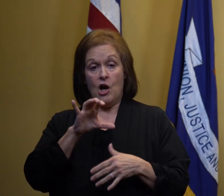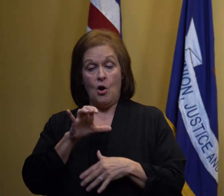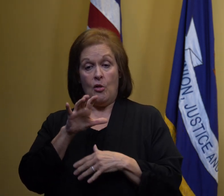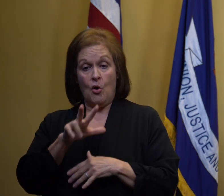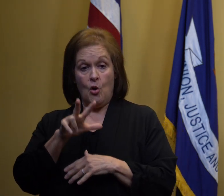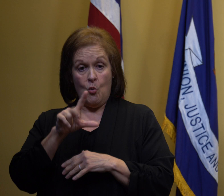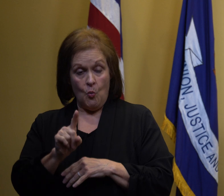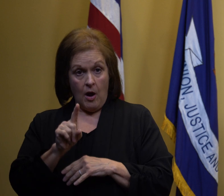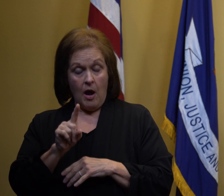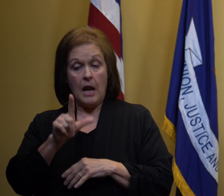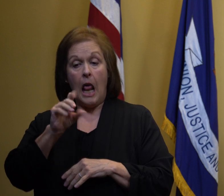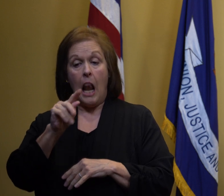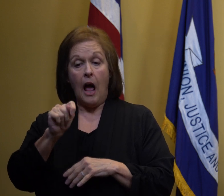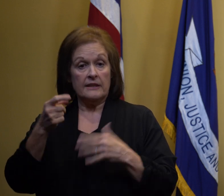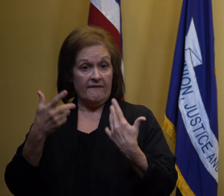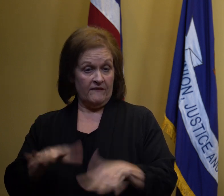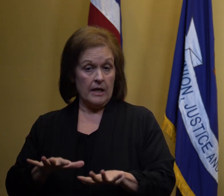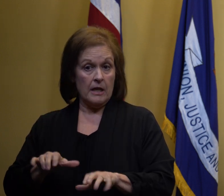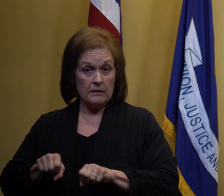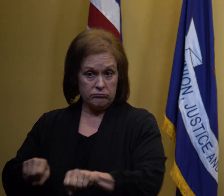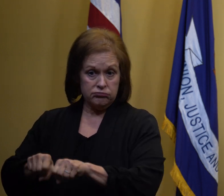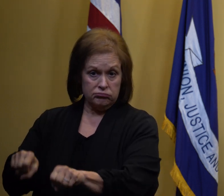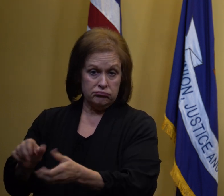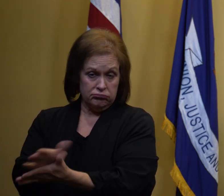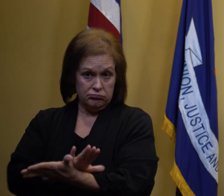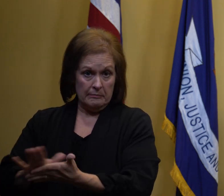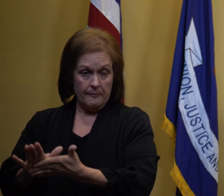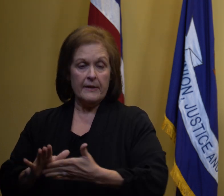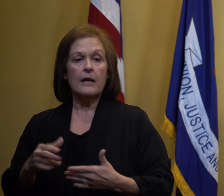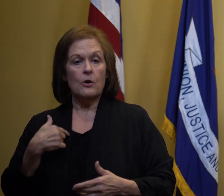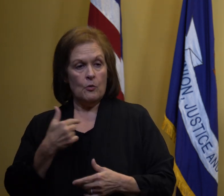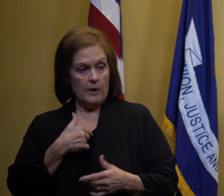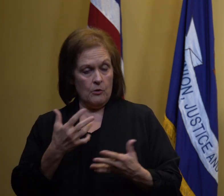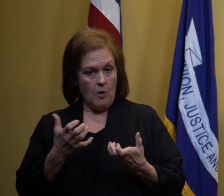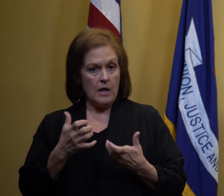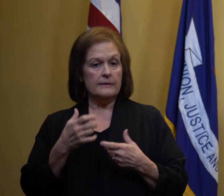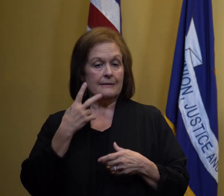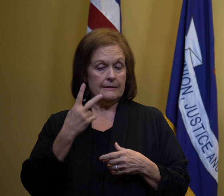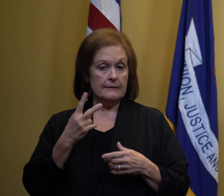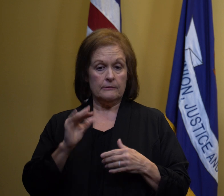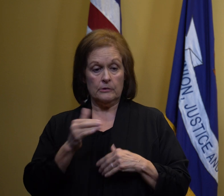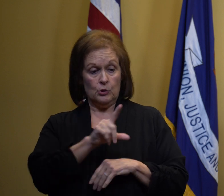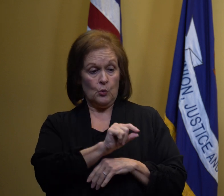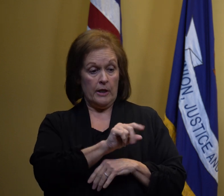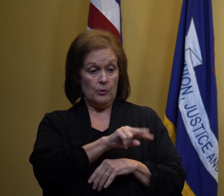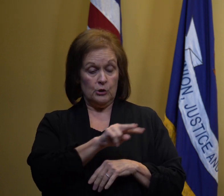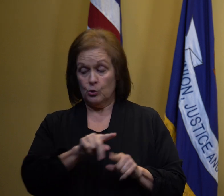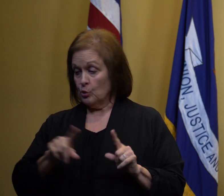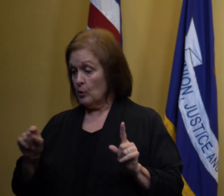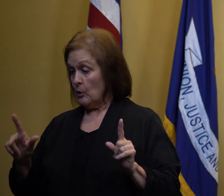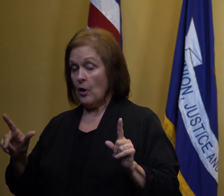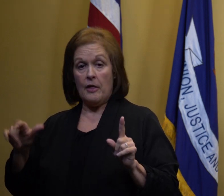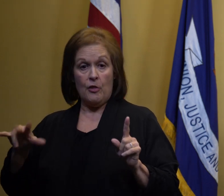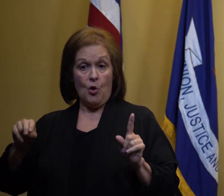4,831 lots have been cut and maintained, which is again on track to exceed 2022 by 30%. So